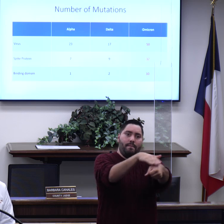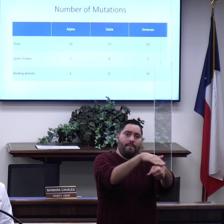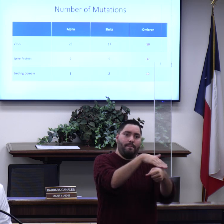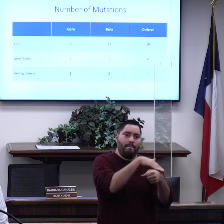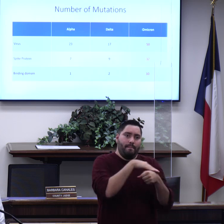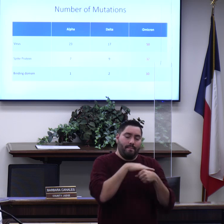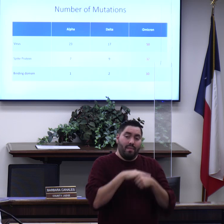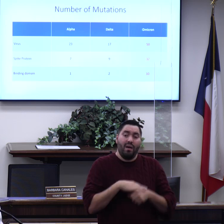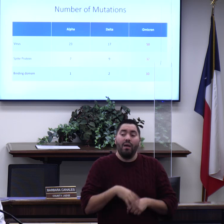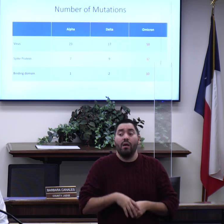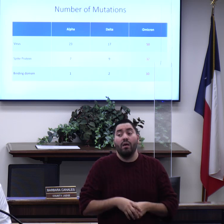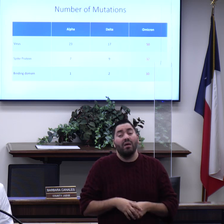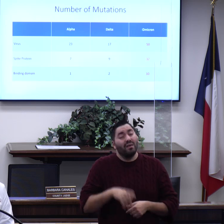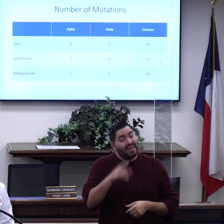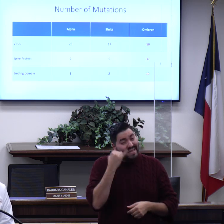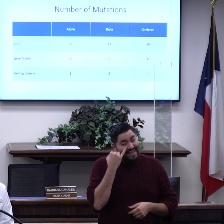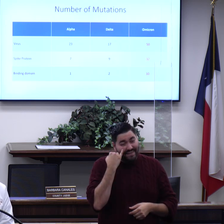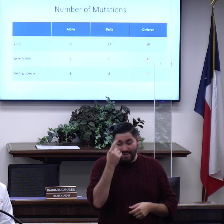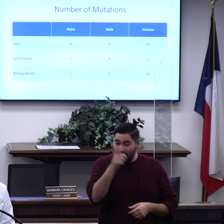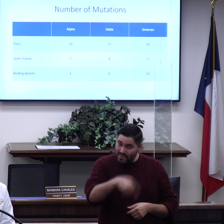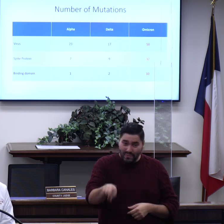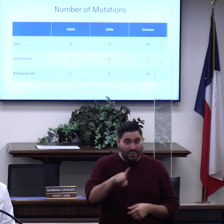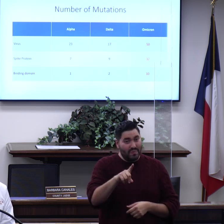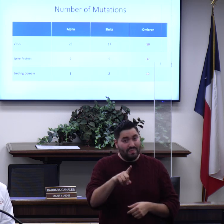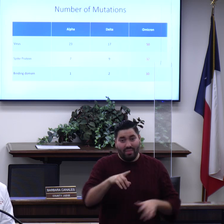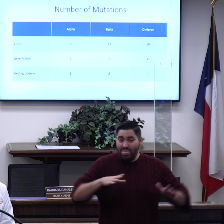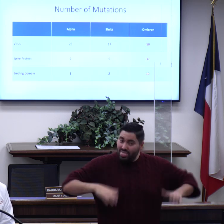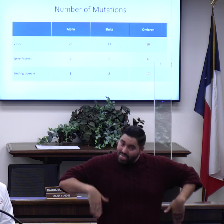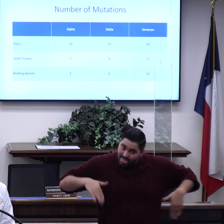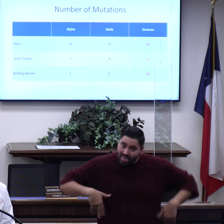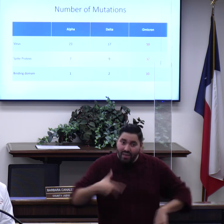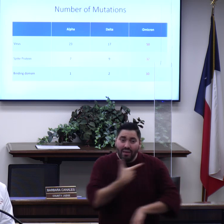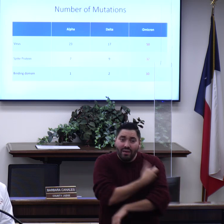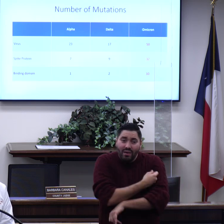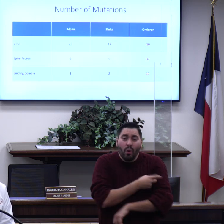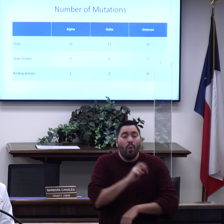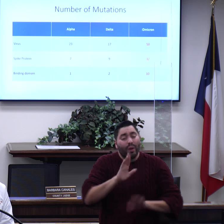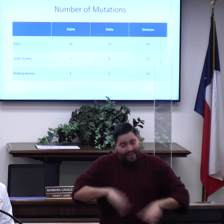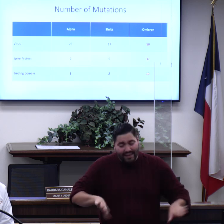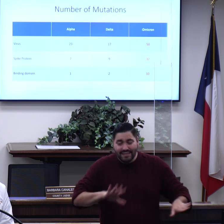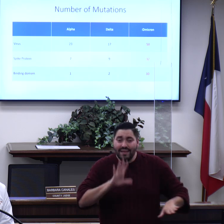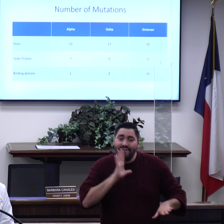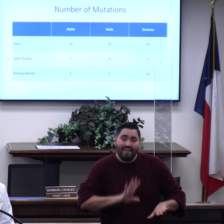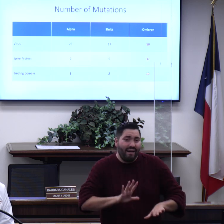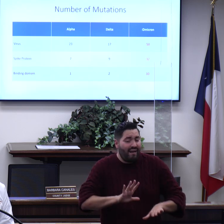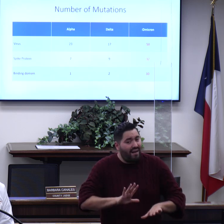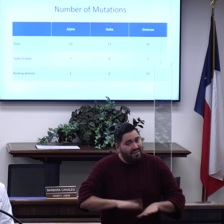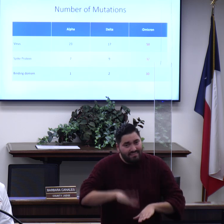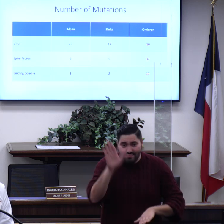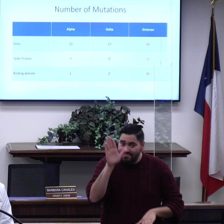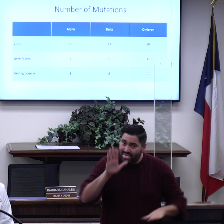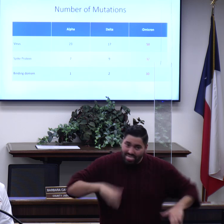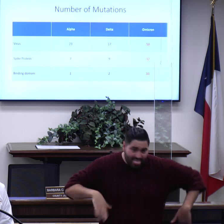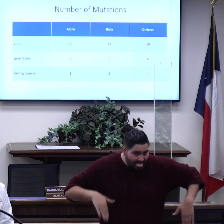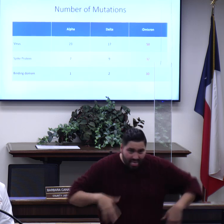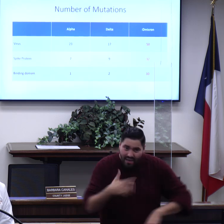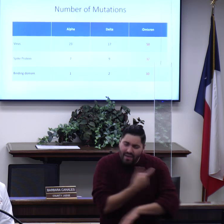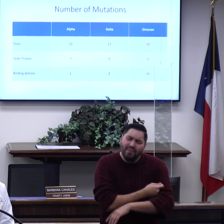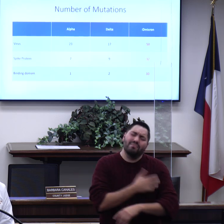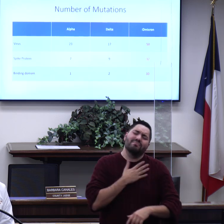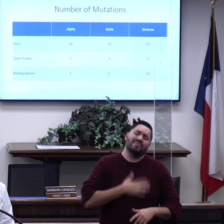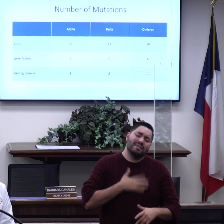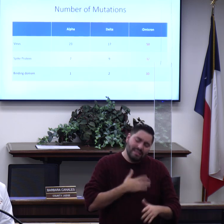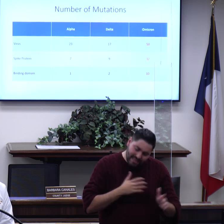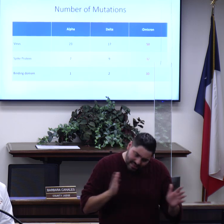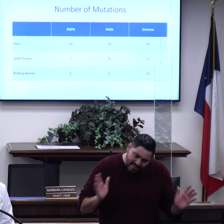I urge every unvaccinated adult and kids above age group 5 immediately complete the vaccination series